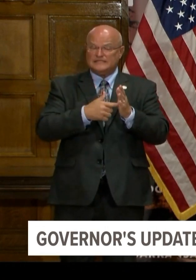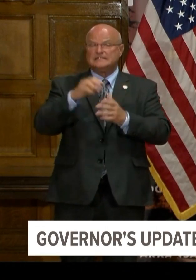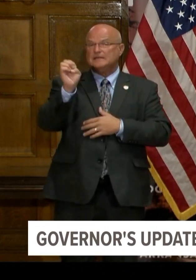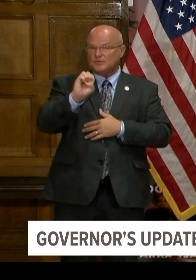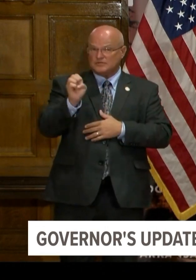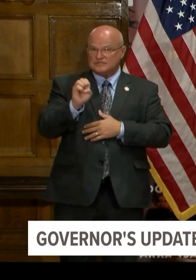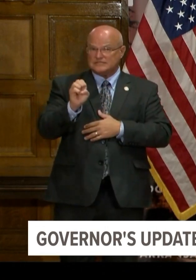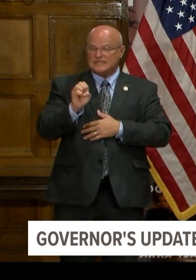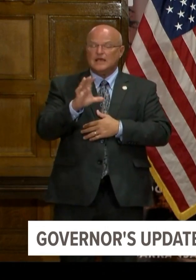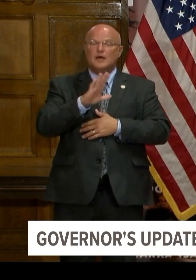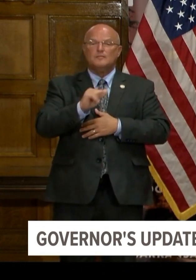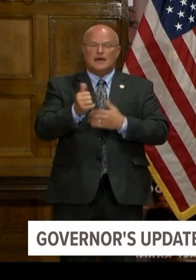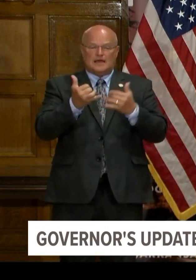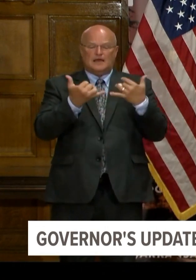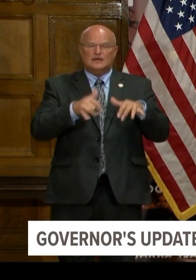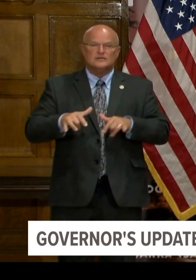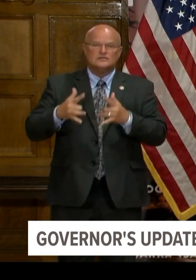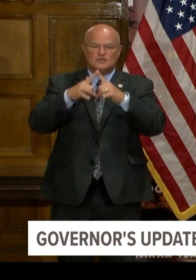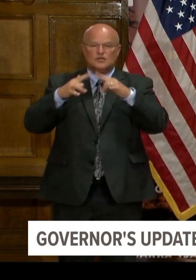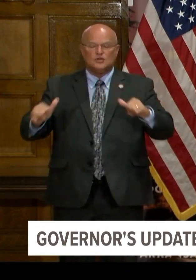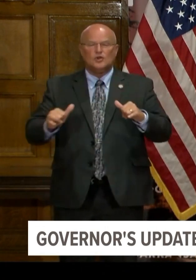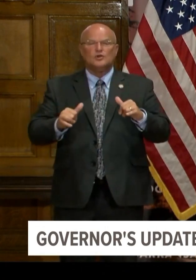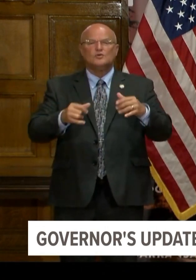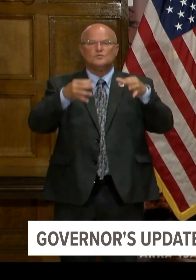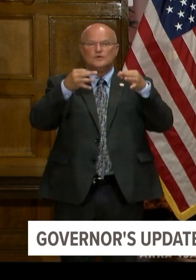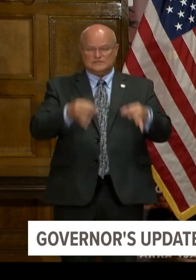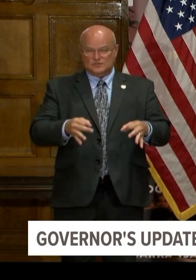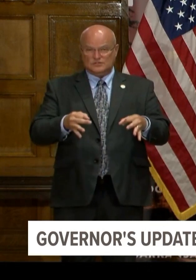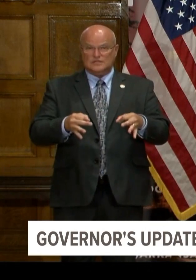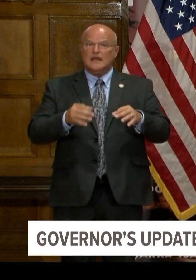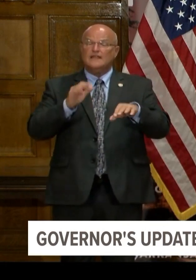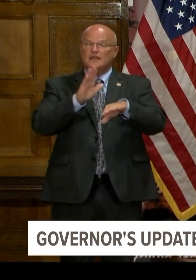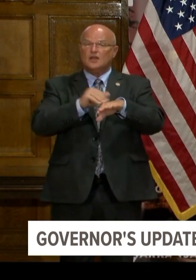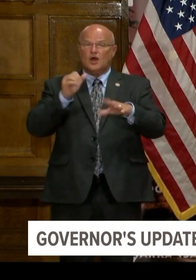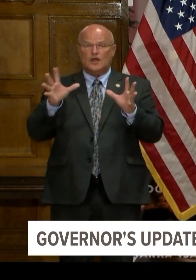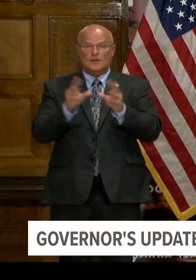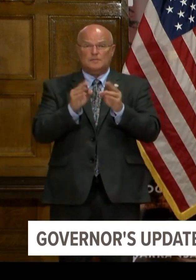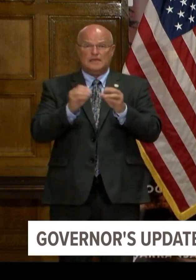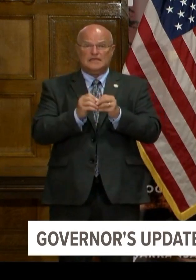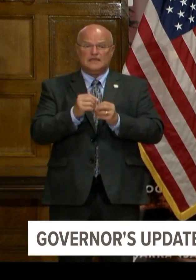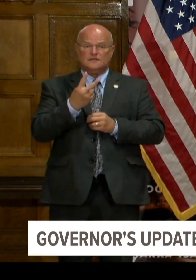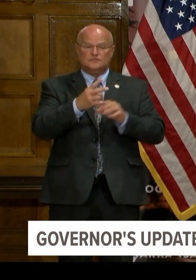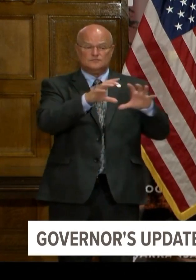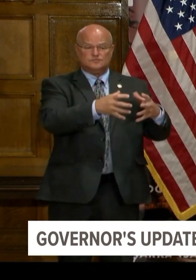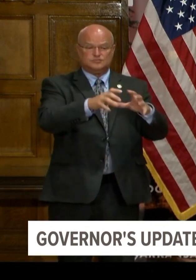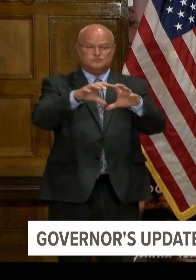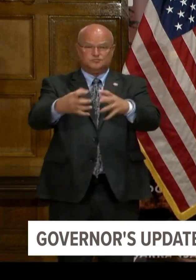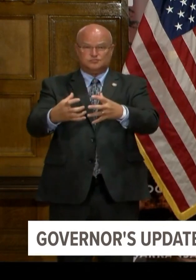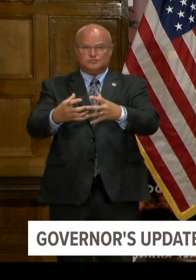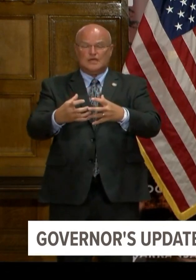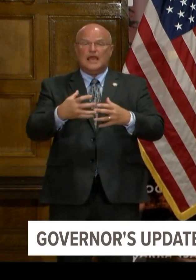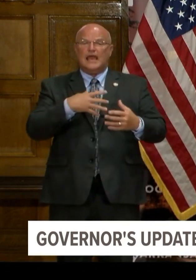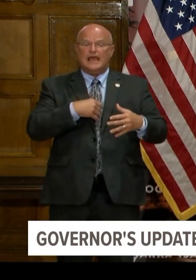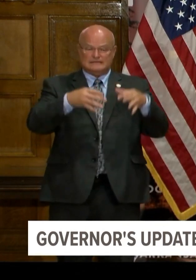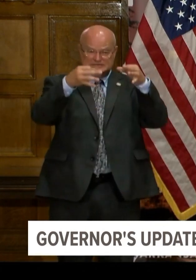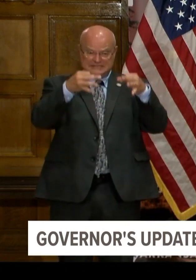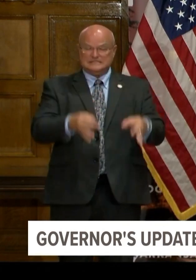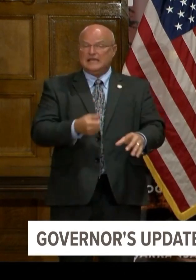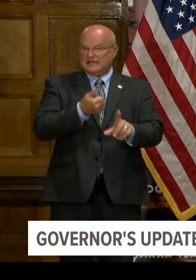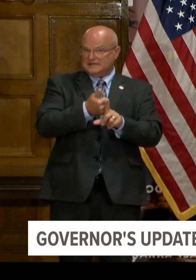it by concurrent resolution, which means they can call a meeting of the two bodies, and by concurrent